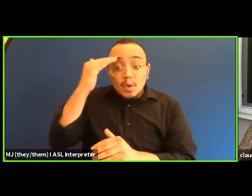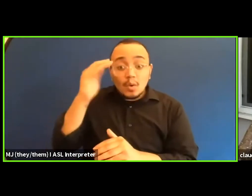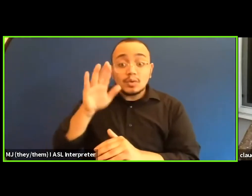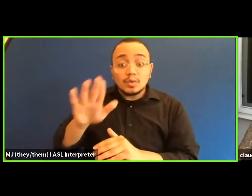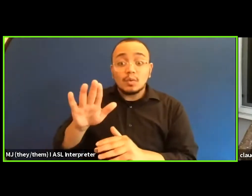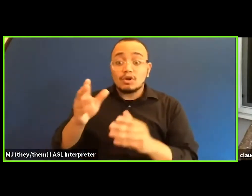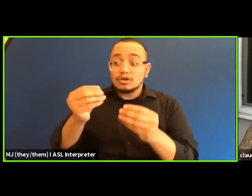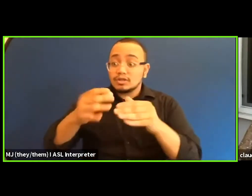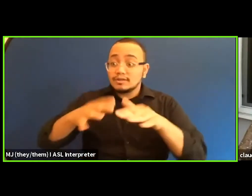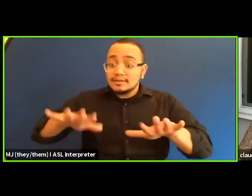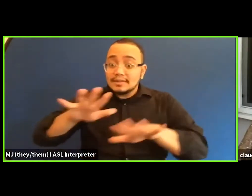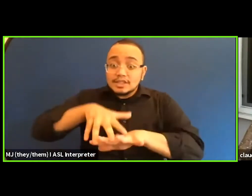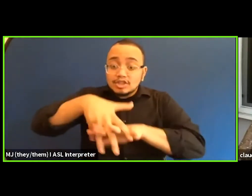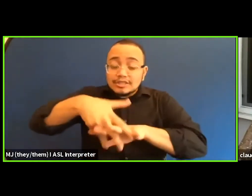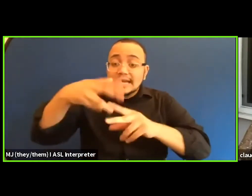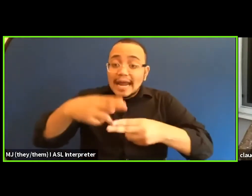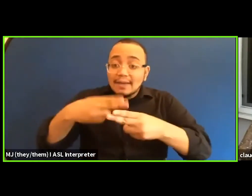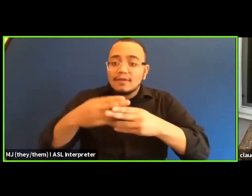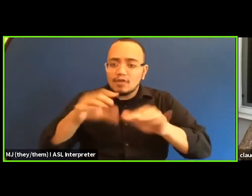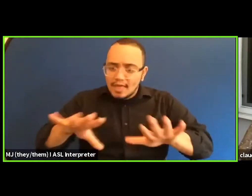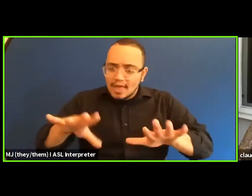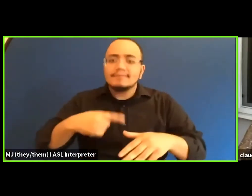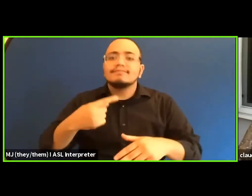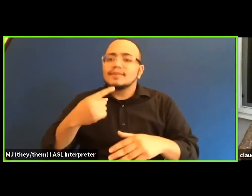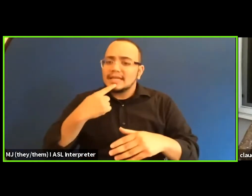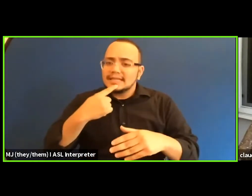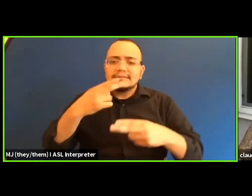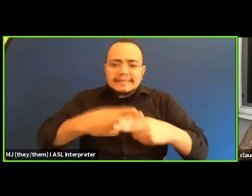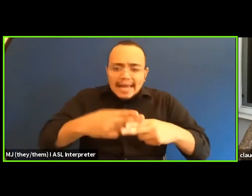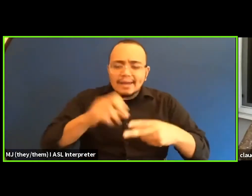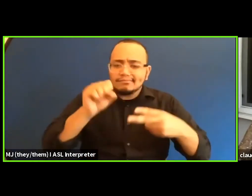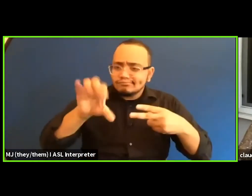protectors and stewards of your land, you can say that out loud.